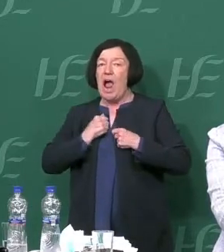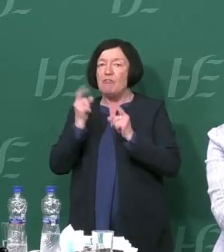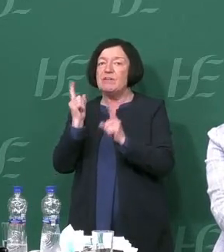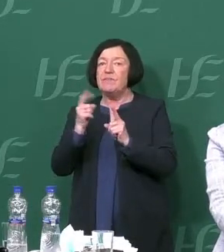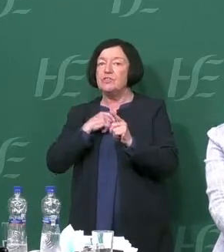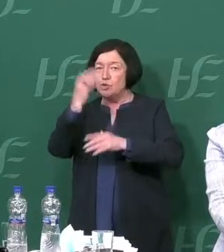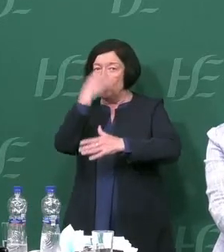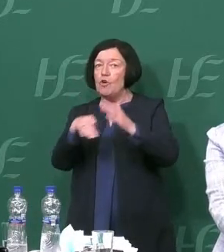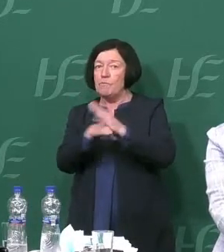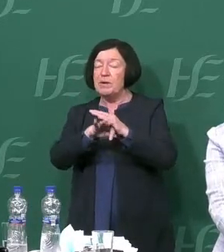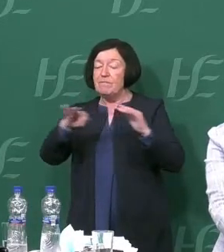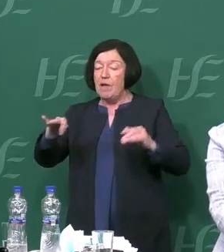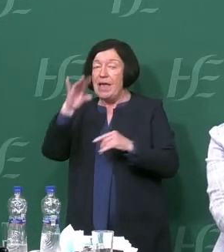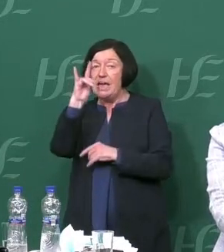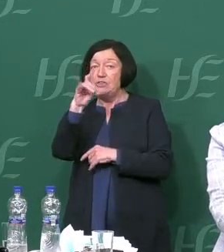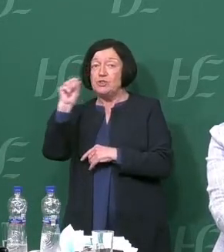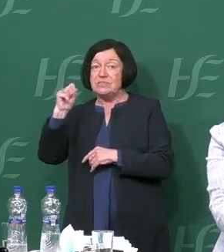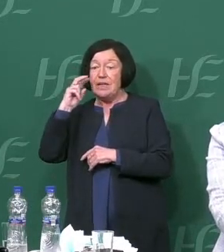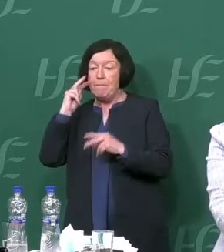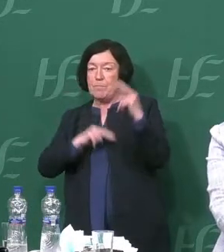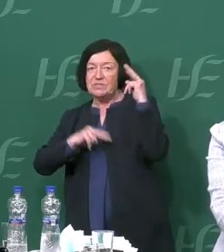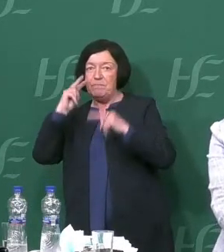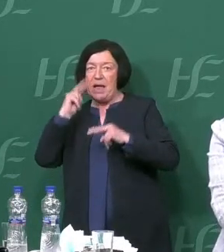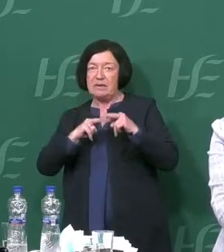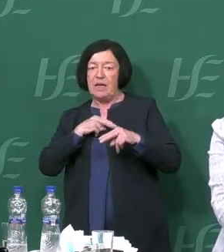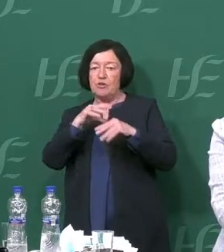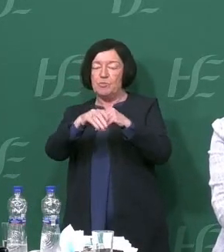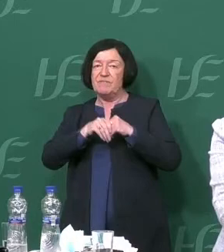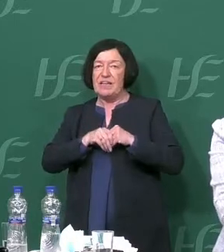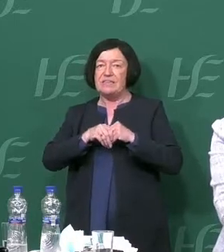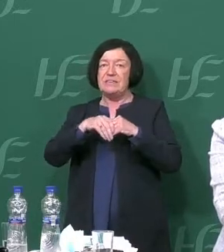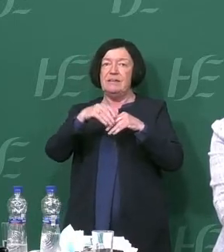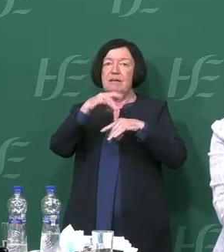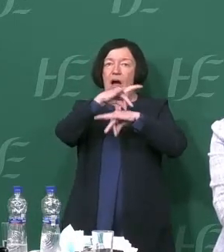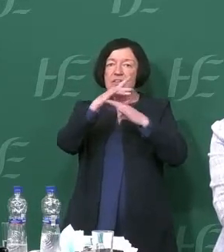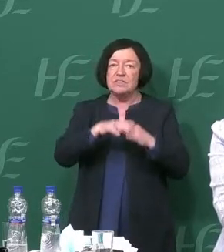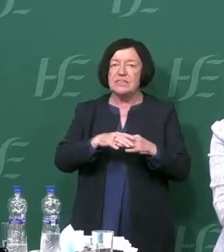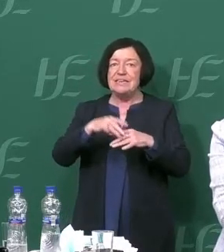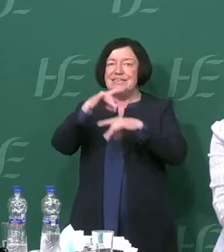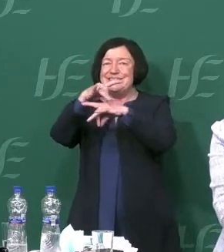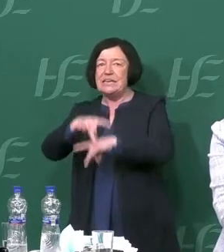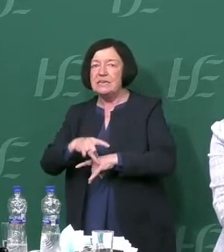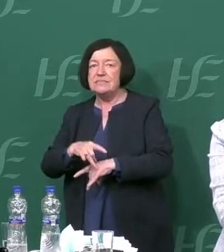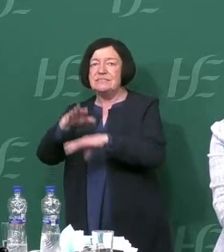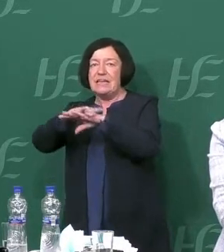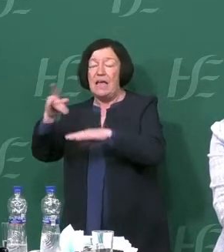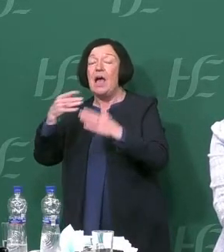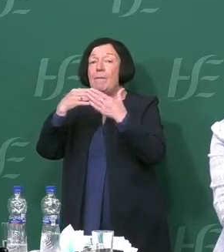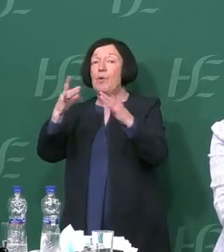into government from a HSE perspective and how we protect hospitalisation, sickness, mortality, and public health